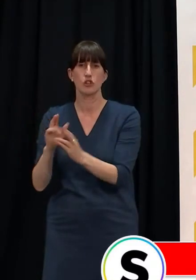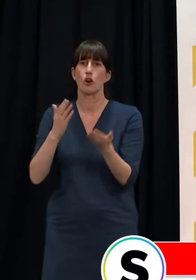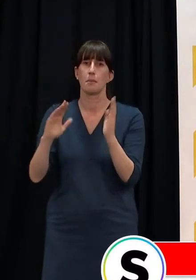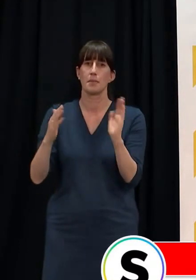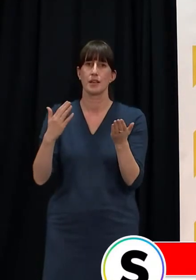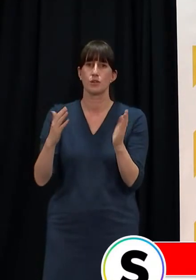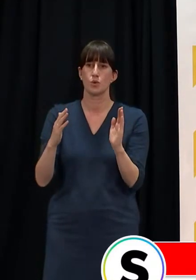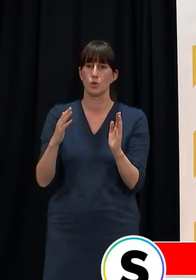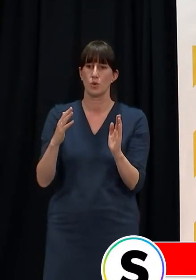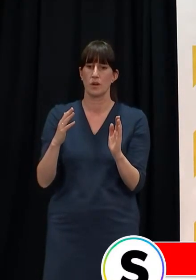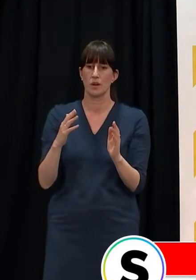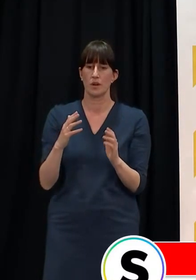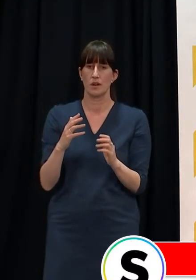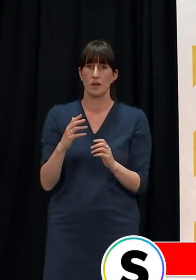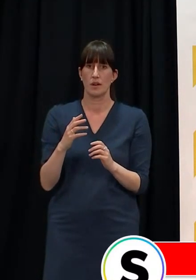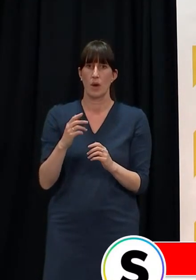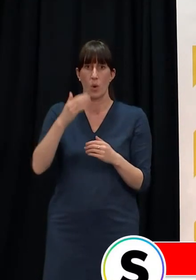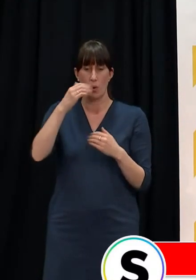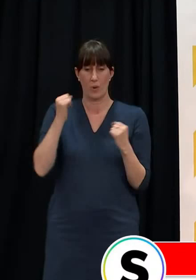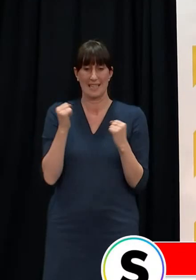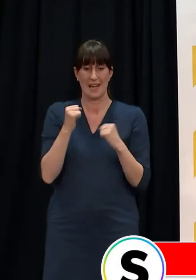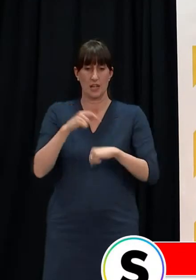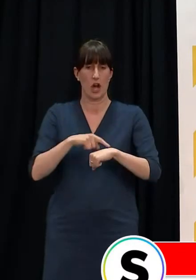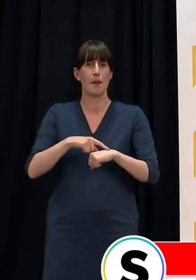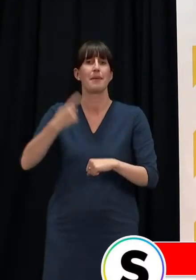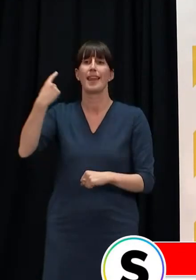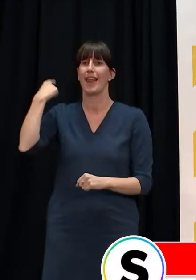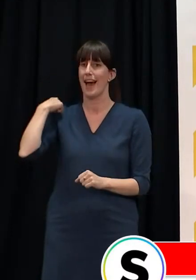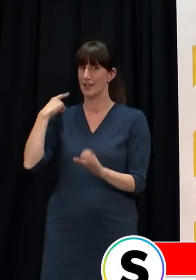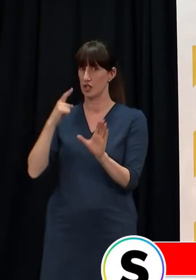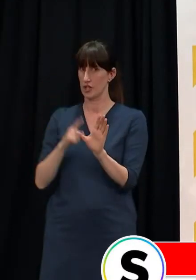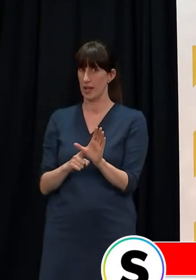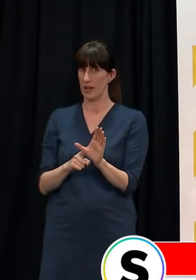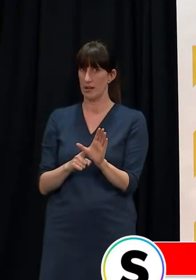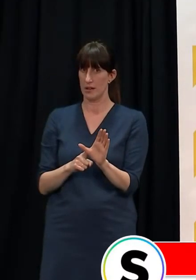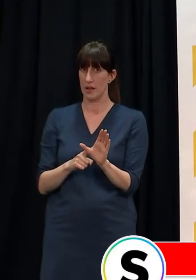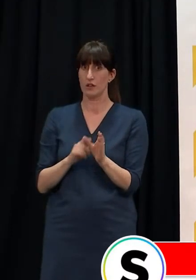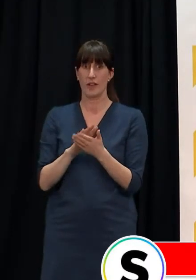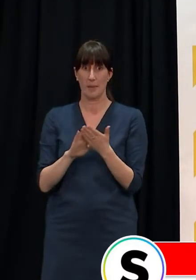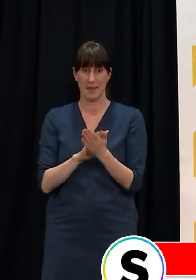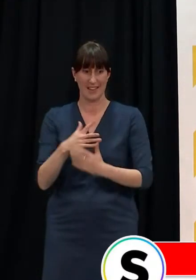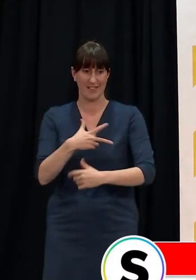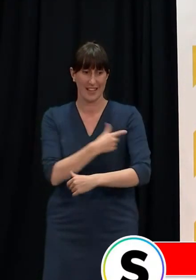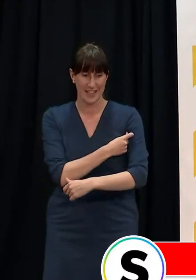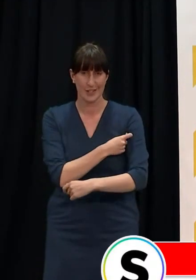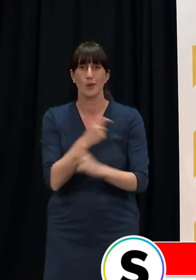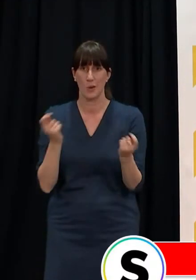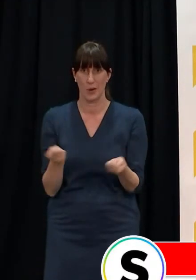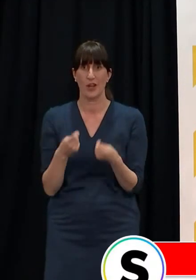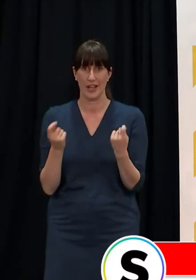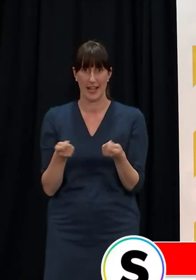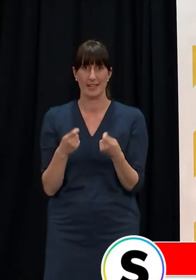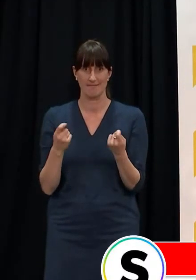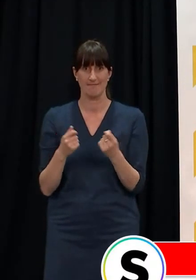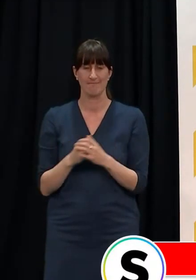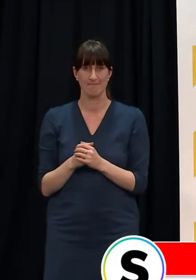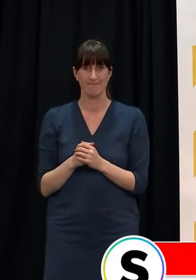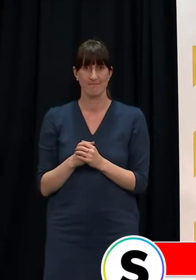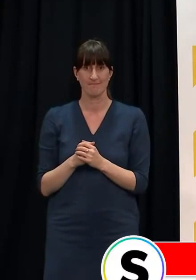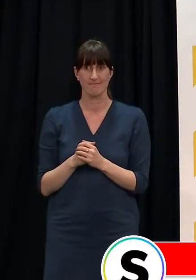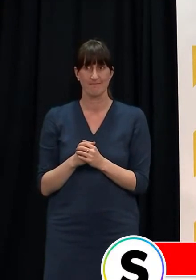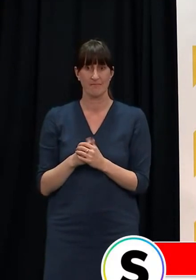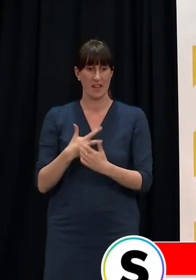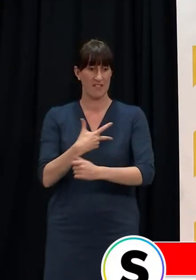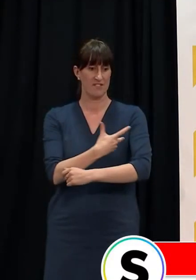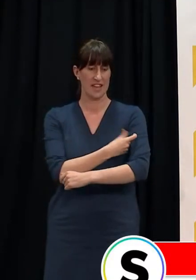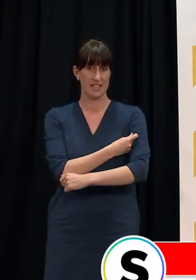had, through their winter last year. So this is showing the impact of vaccination, that actually what the vaccine is